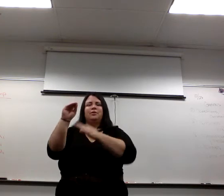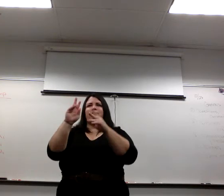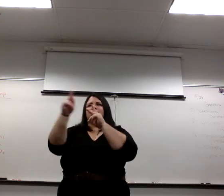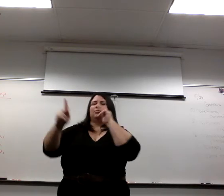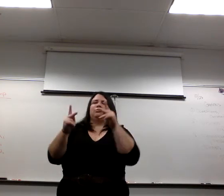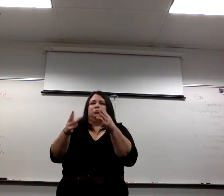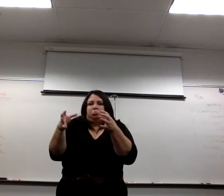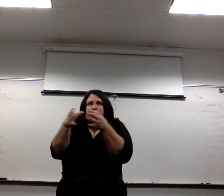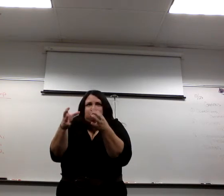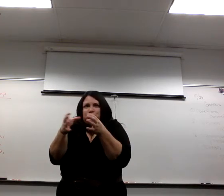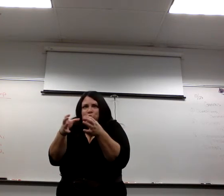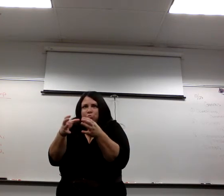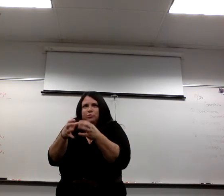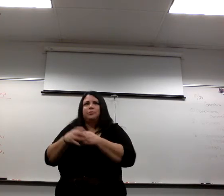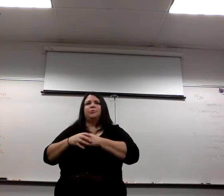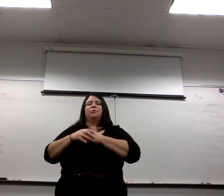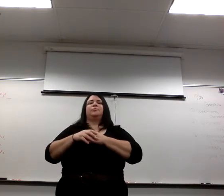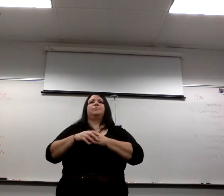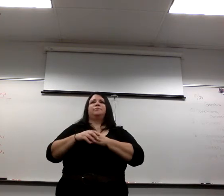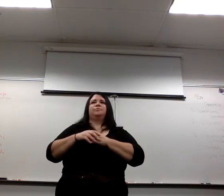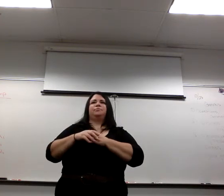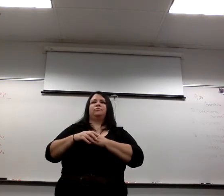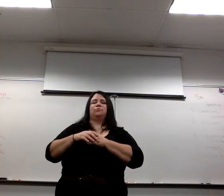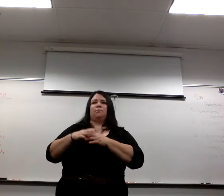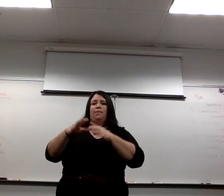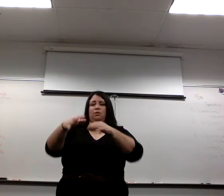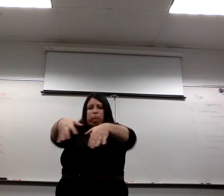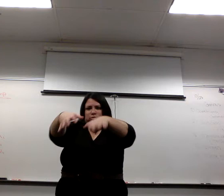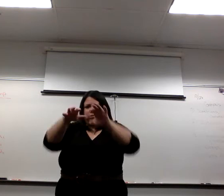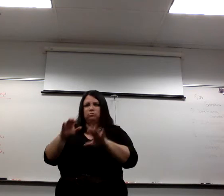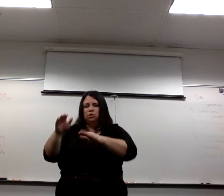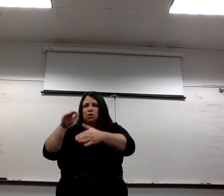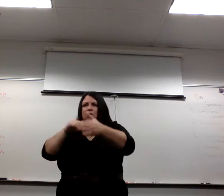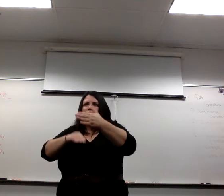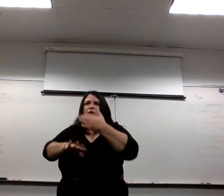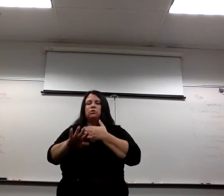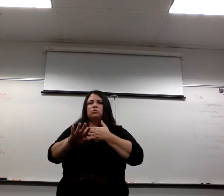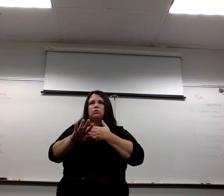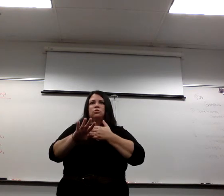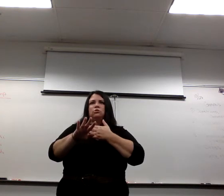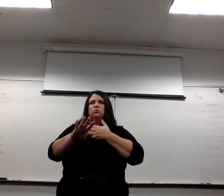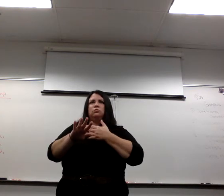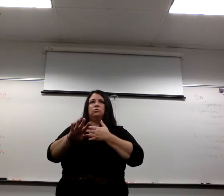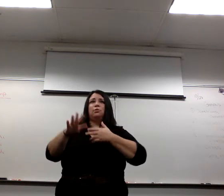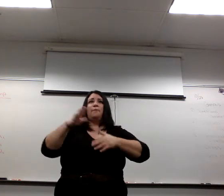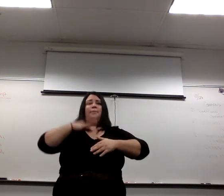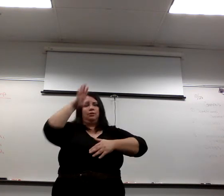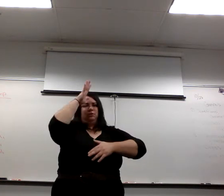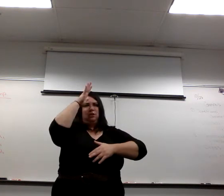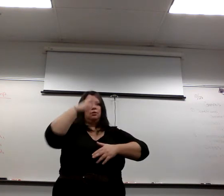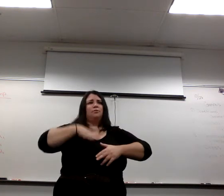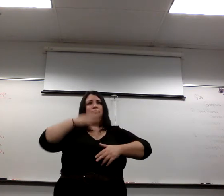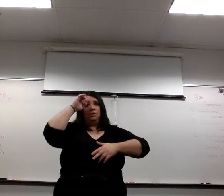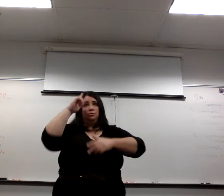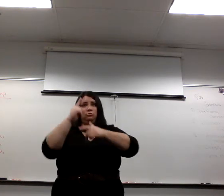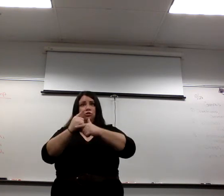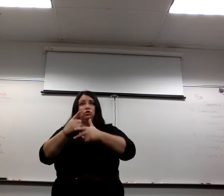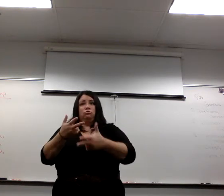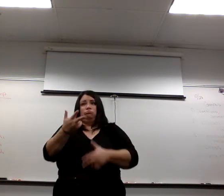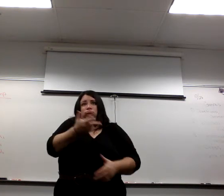And we went to a cemetery. My dad and I, with my sister, the three of us, because he